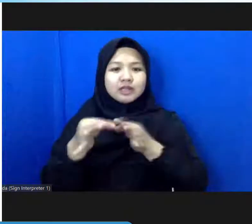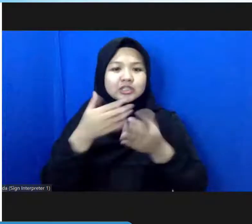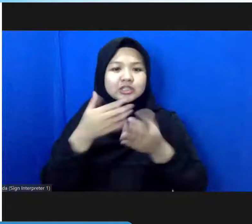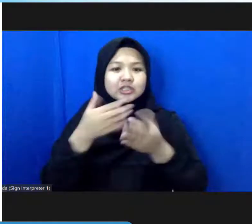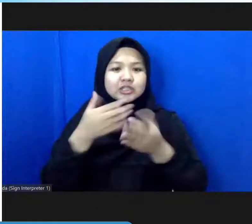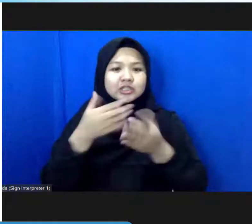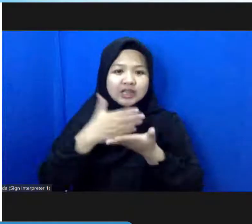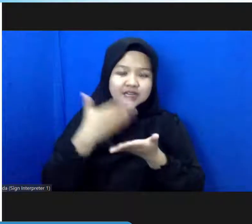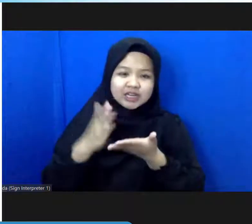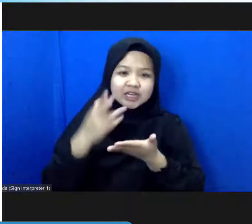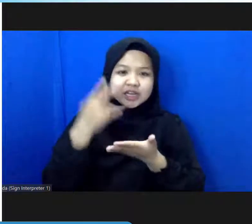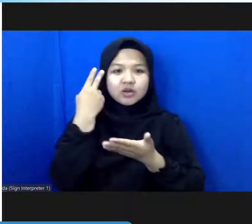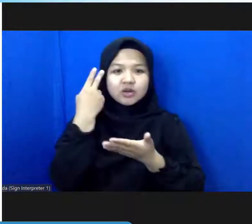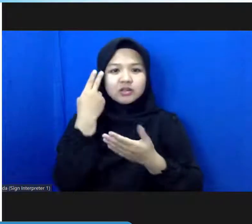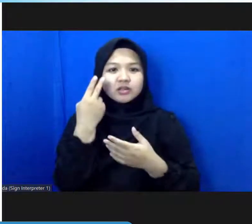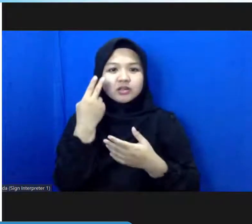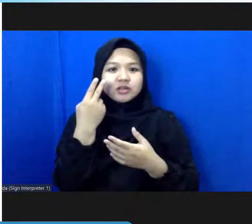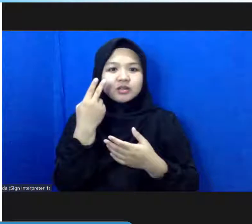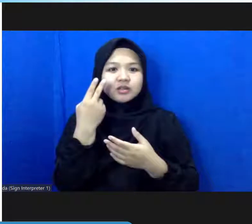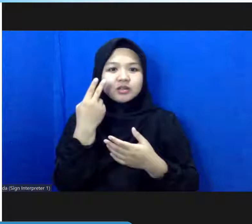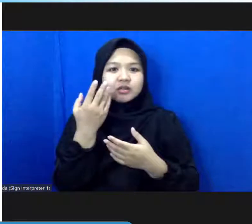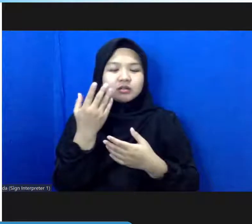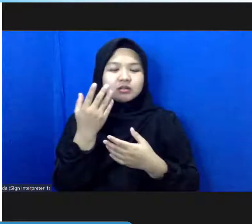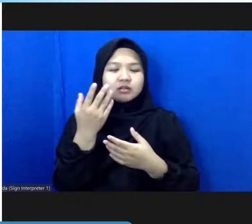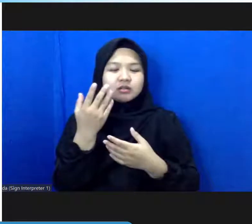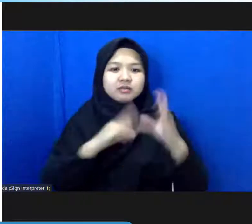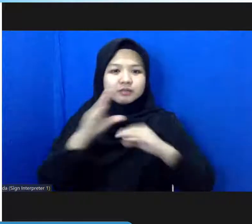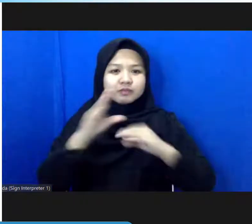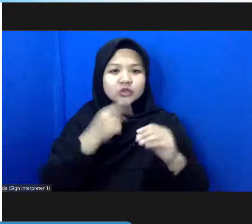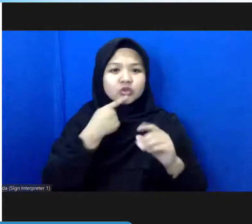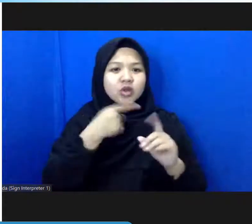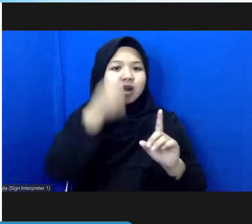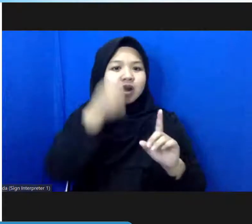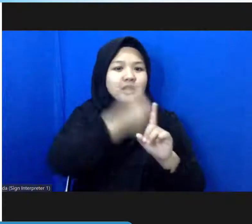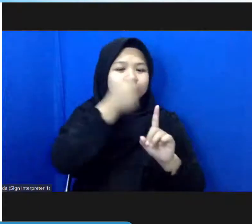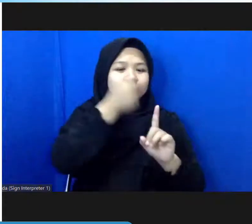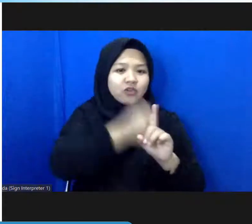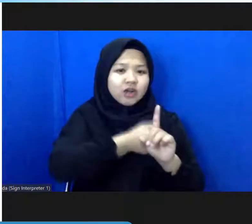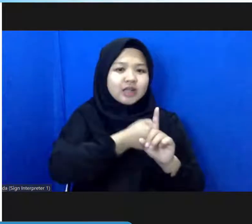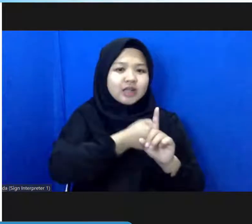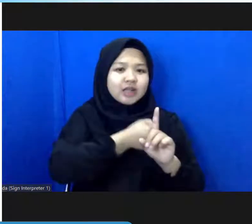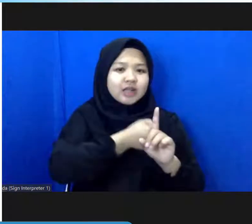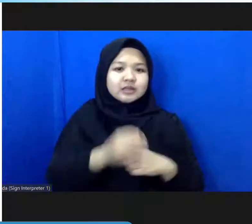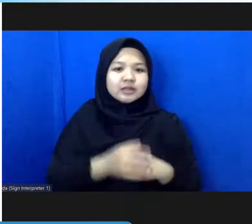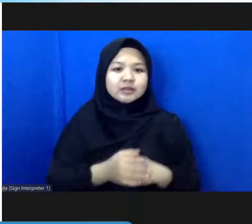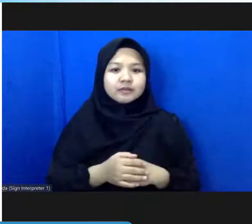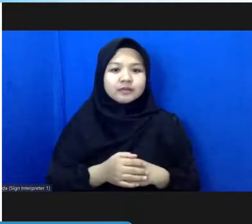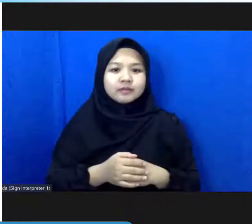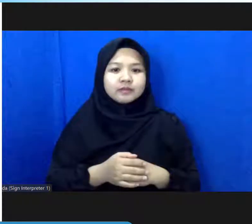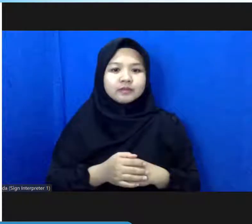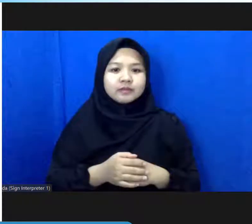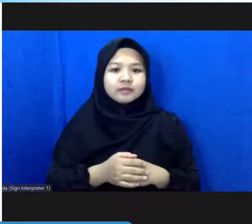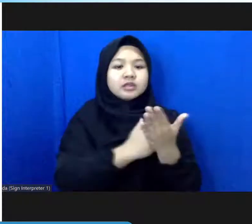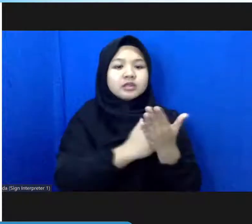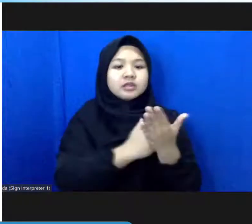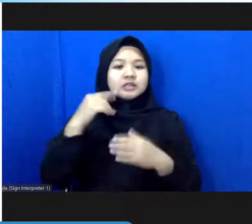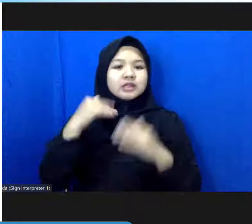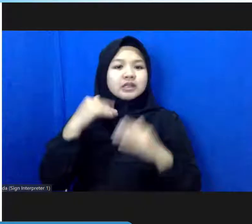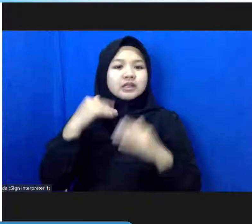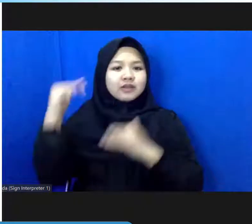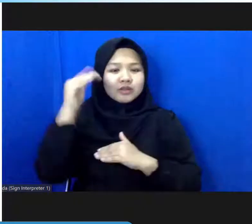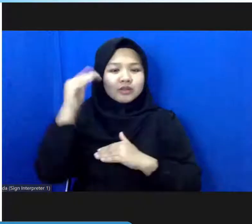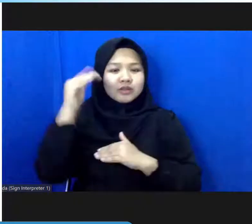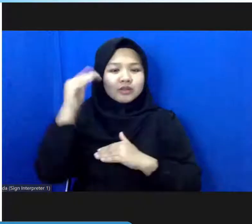also these there was talk before about advocacy and connecting at policy levels and feeding into that discussion